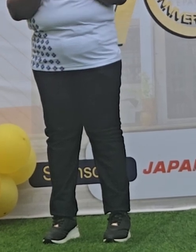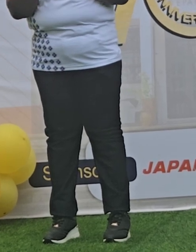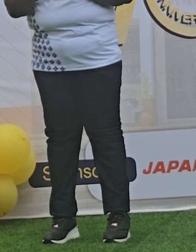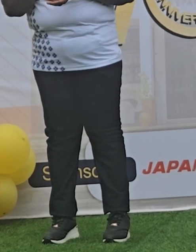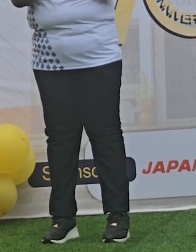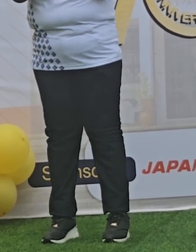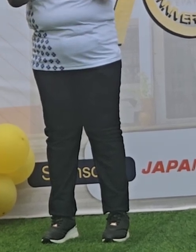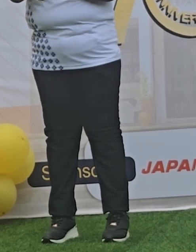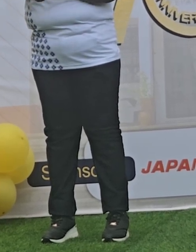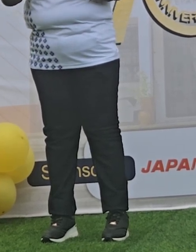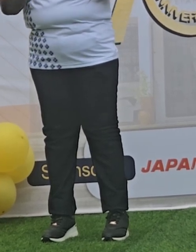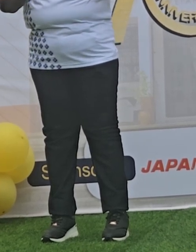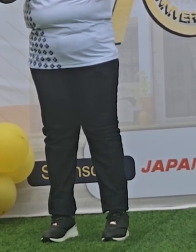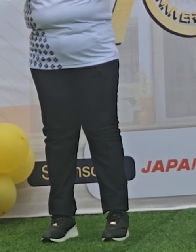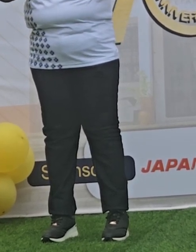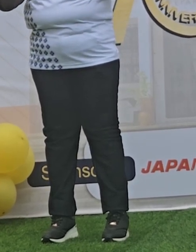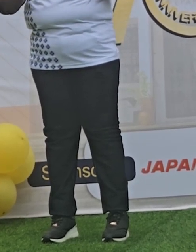Ghanaian society,